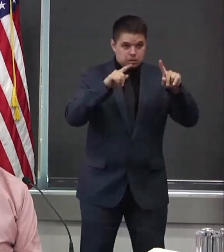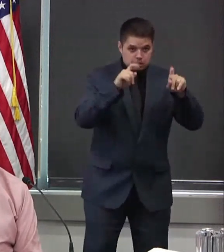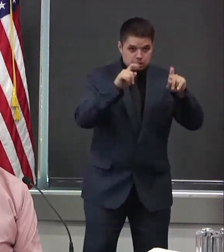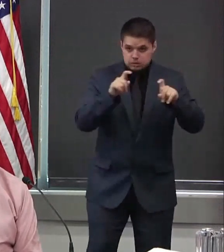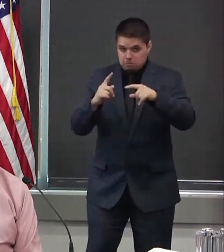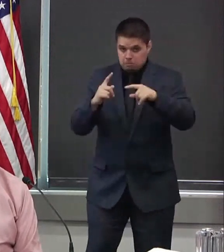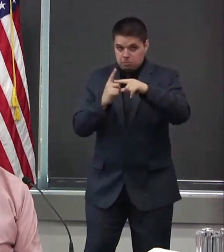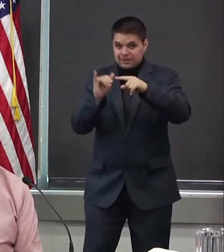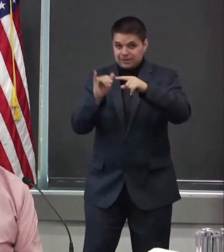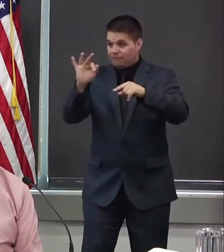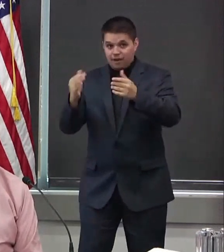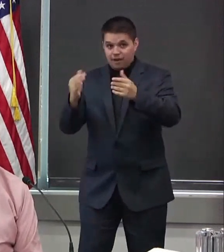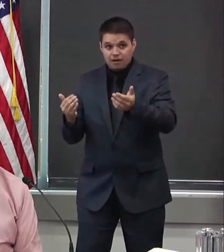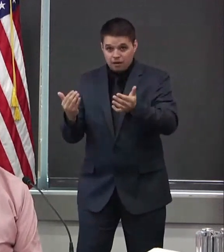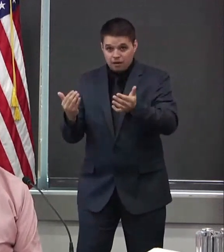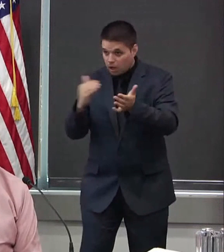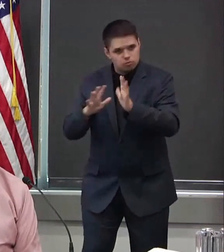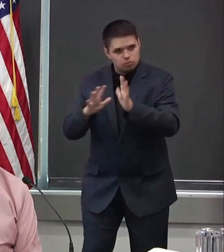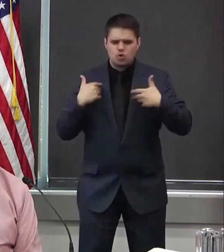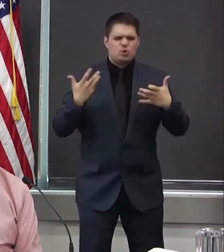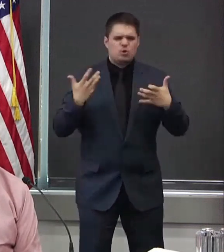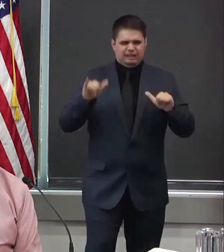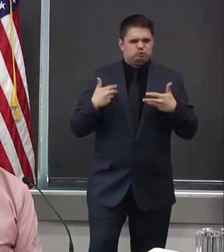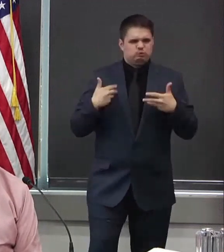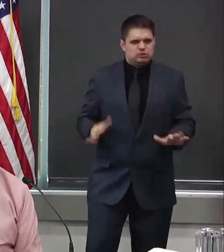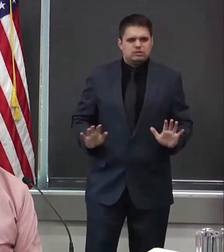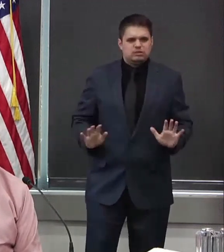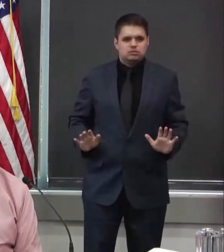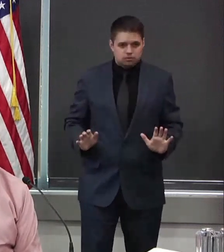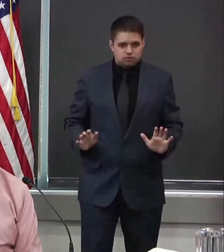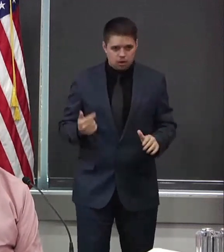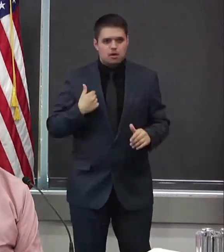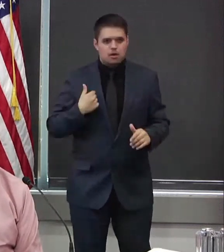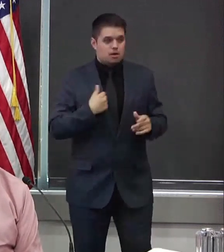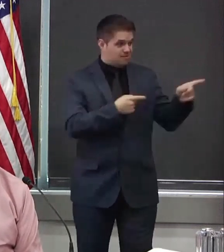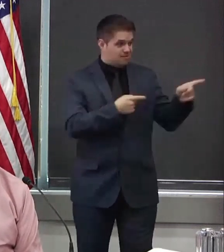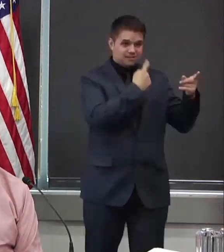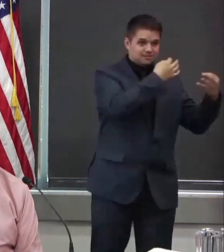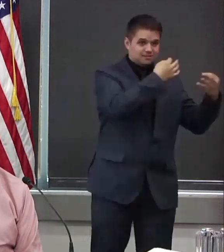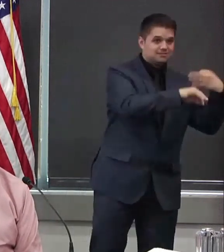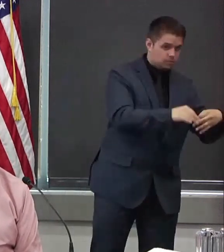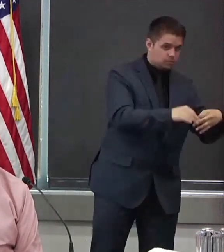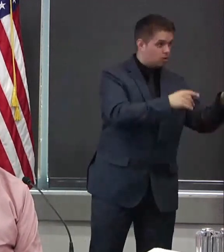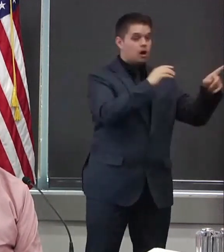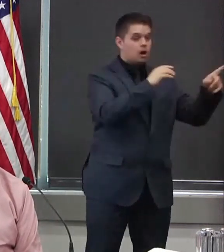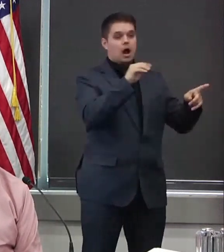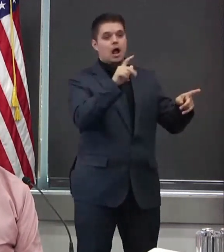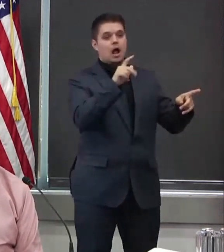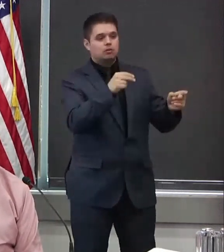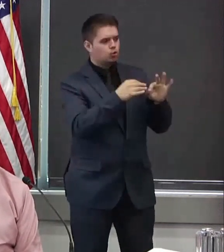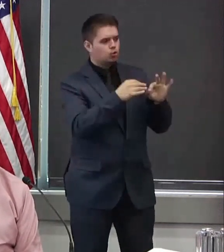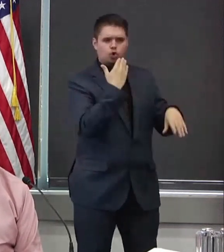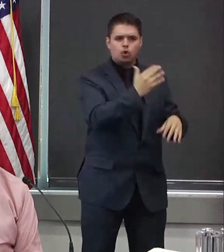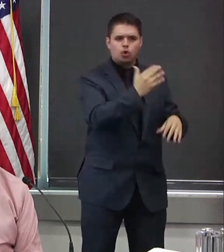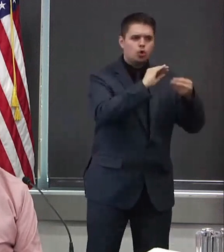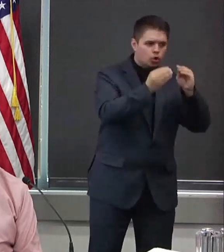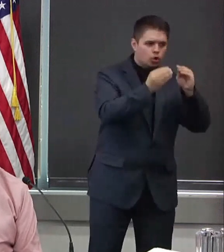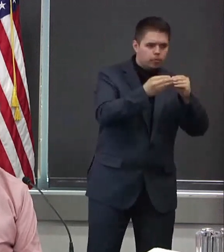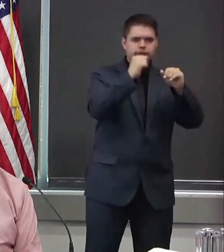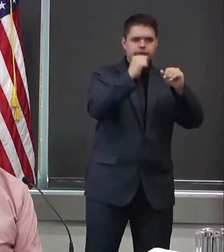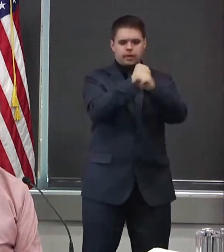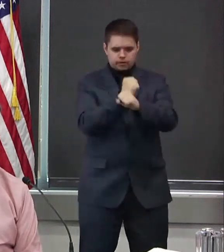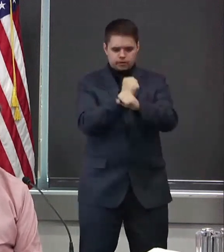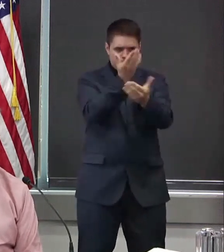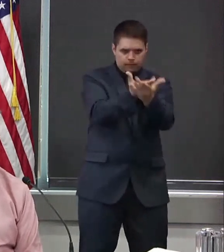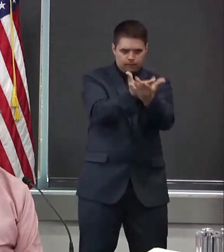Director Allen told you, we are doing very well with that metric right now, indicating that we are testing adequately across the state, even though we know we have